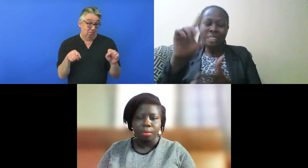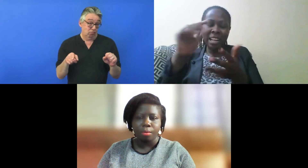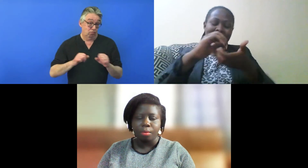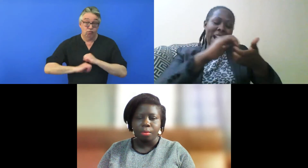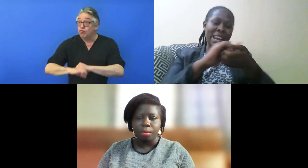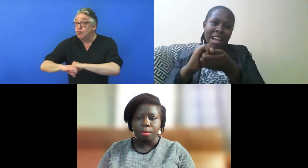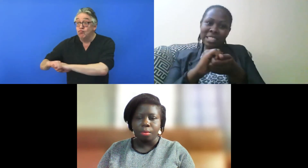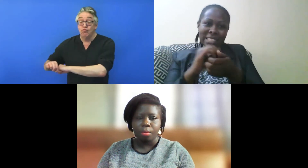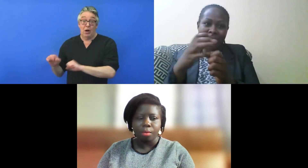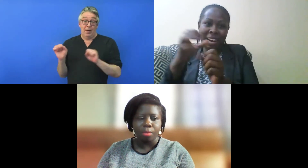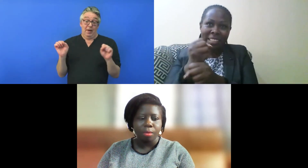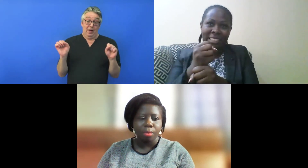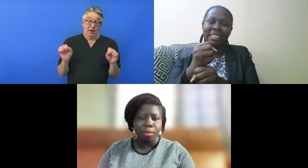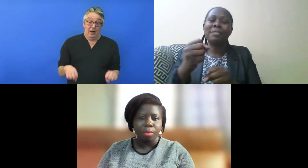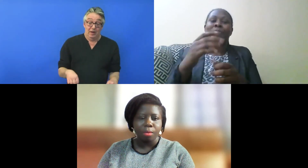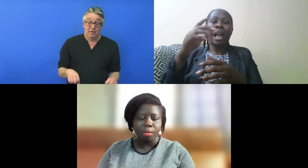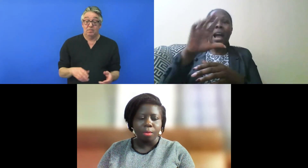Atlas Africa,